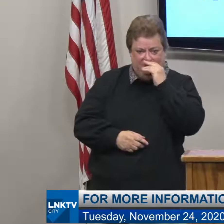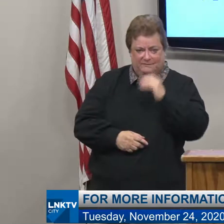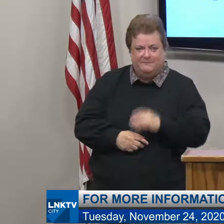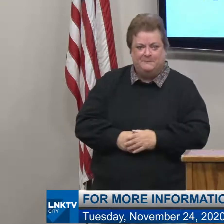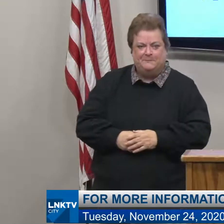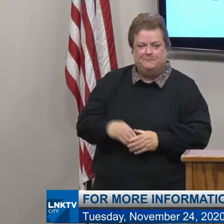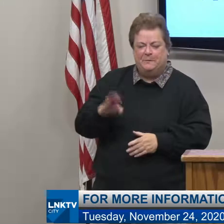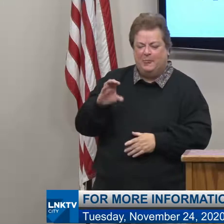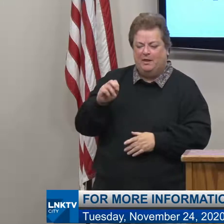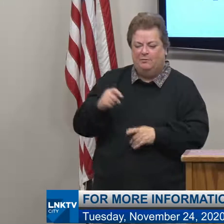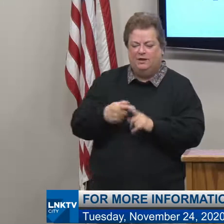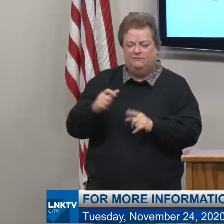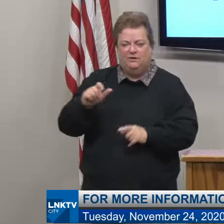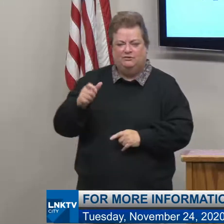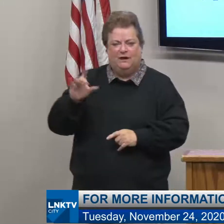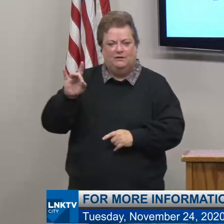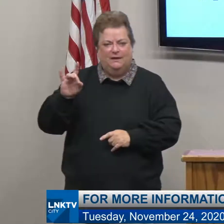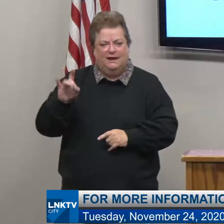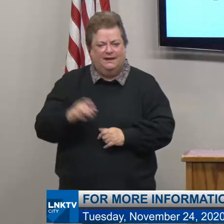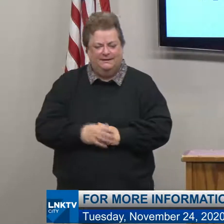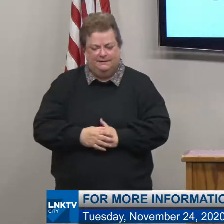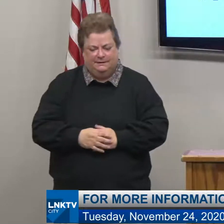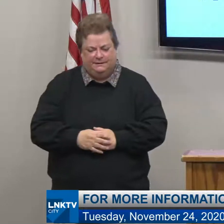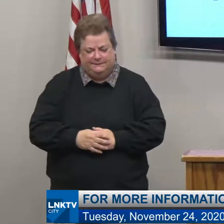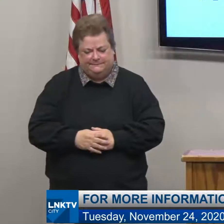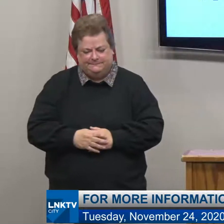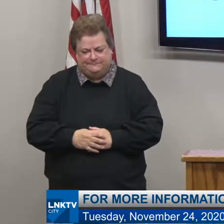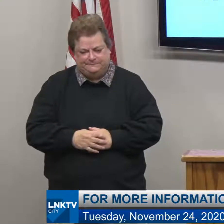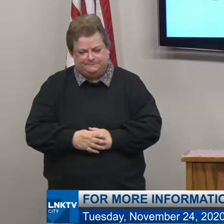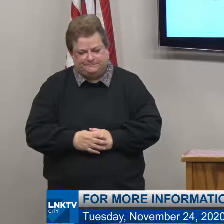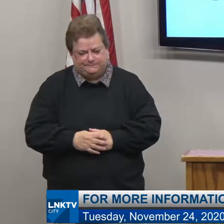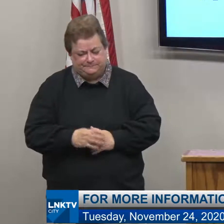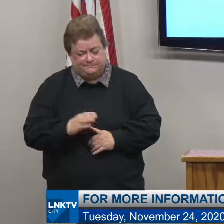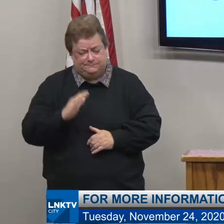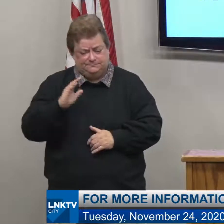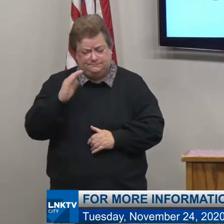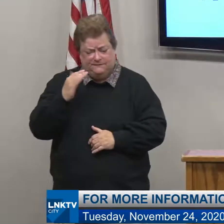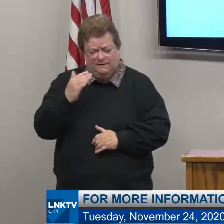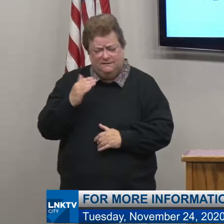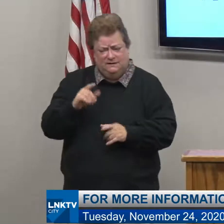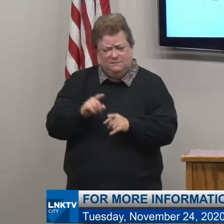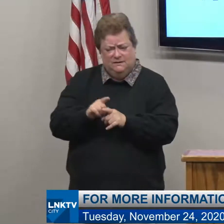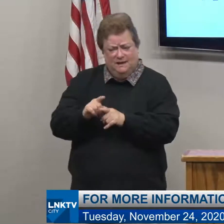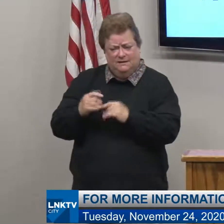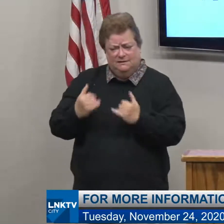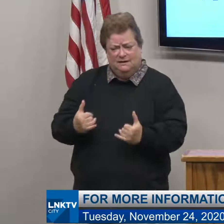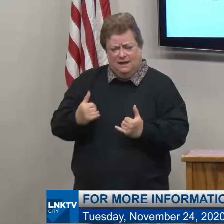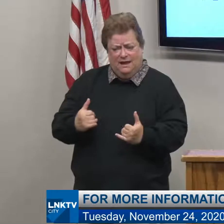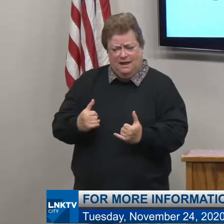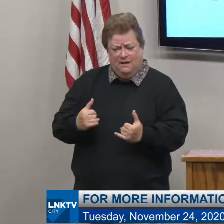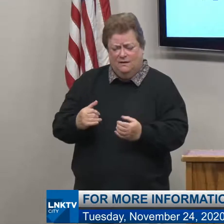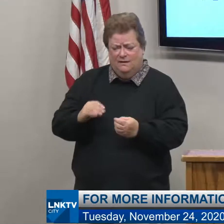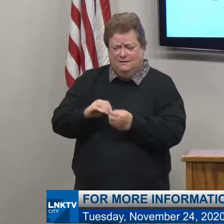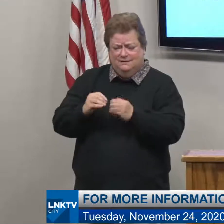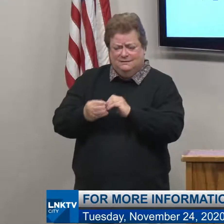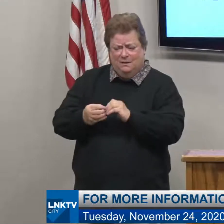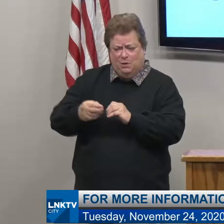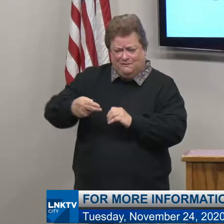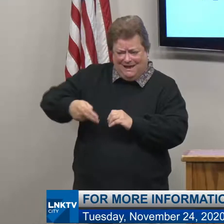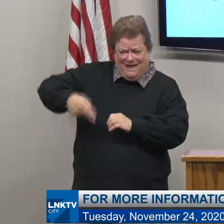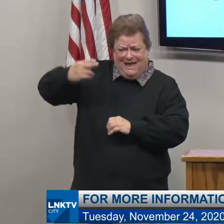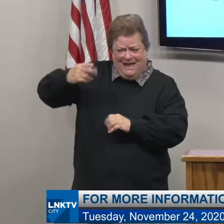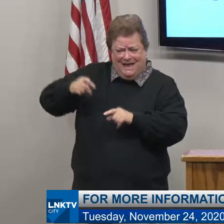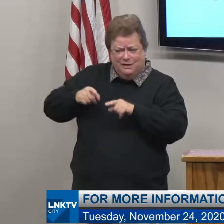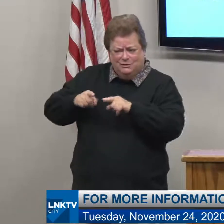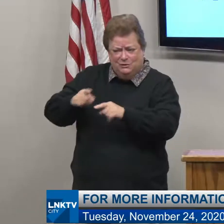This is Brent with Channel 8. It seems like we've set our record highs for cases on weekends. Is that just simply more people